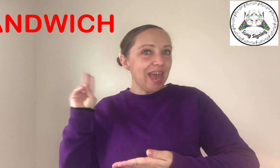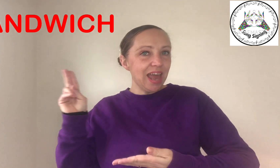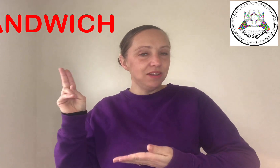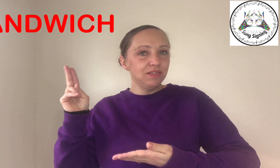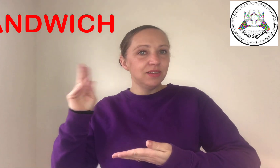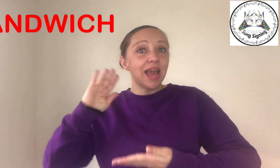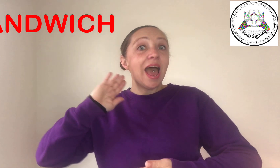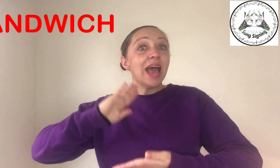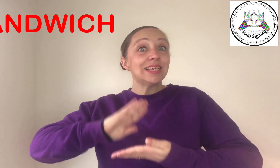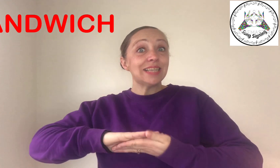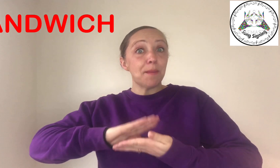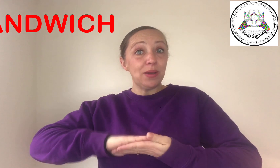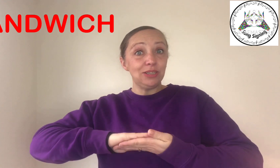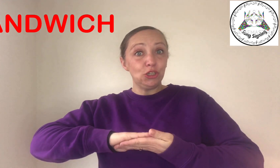Again, sandwich.